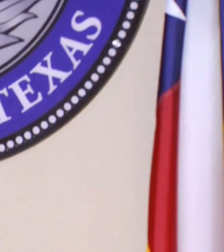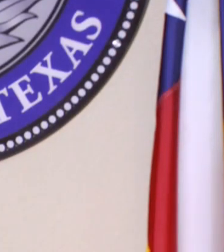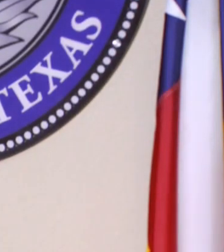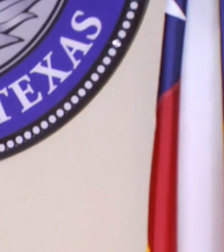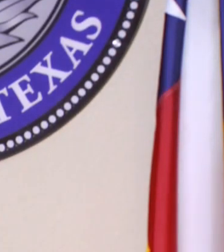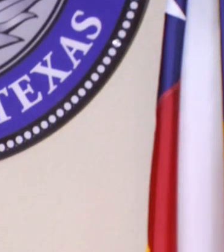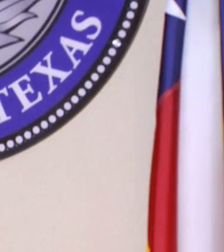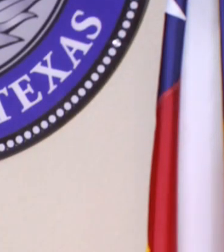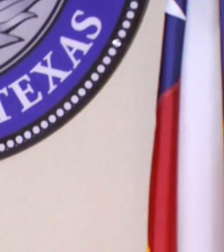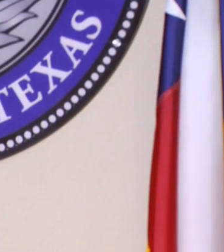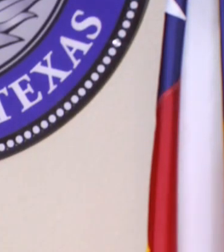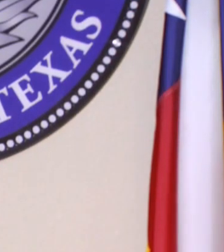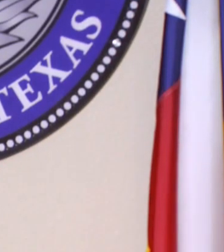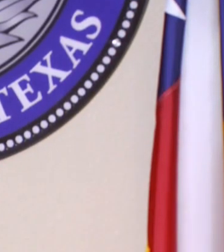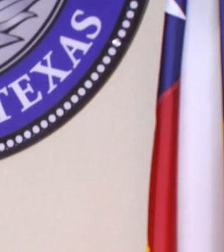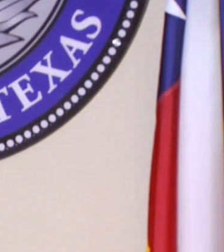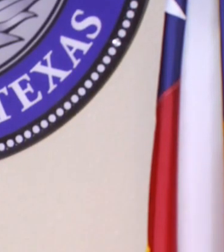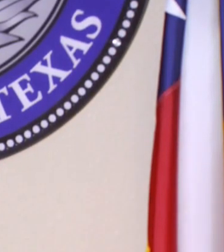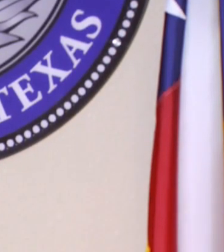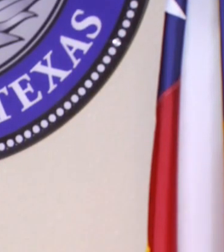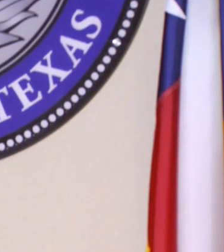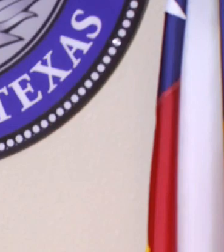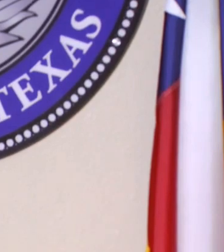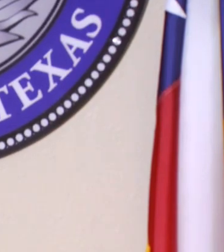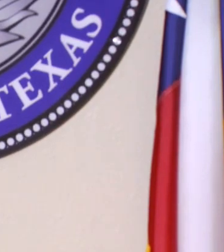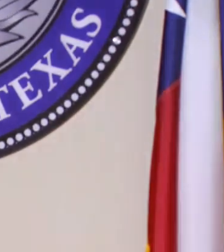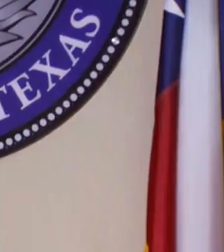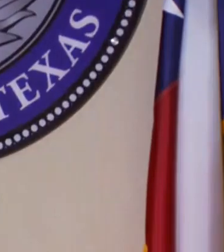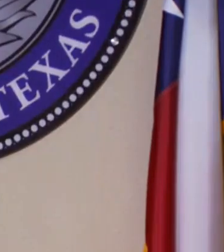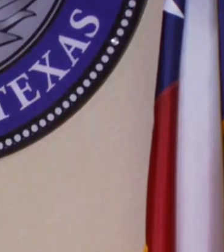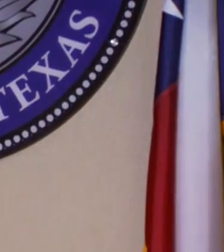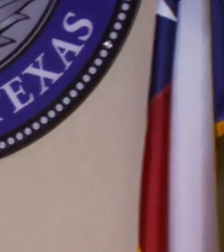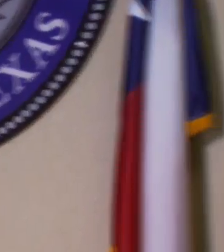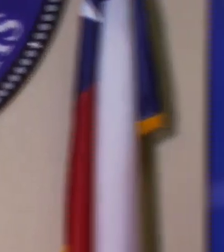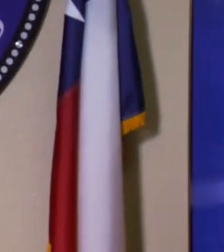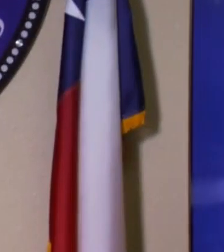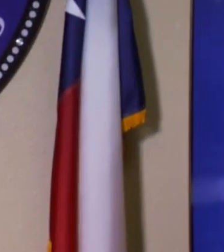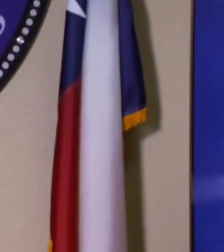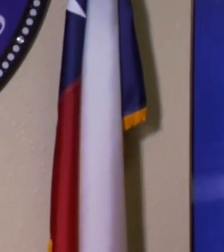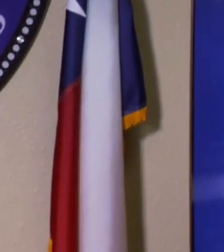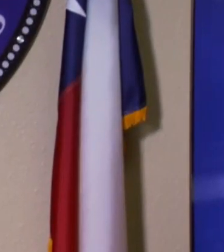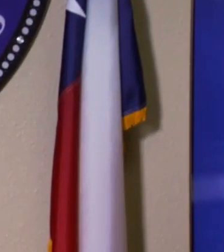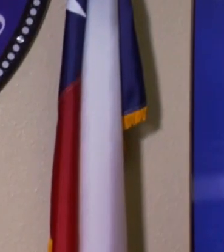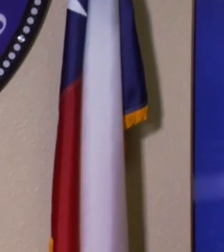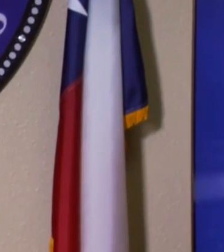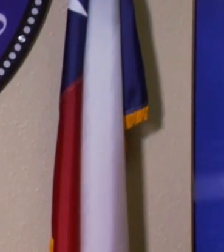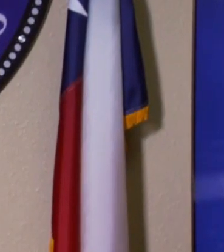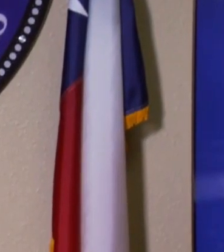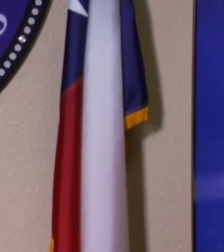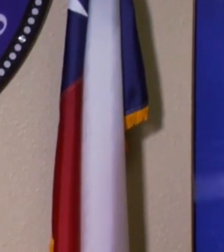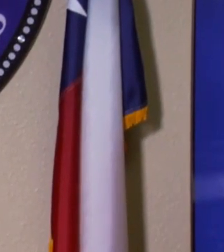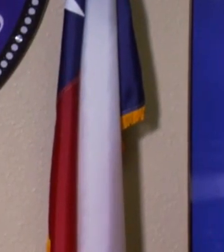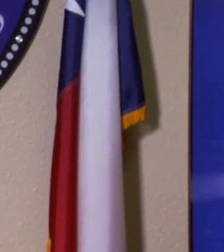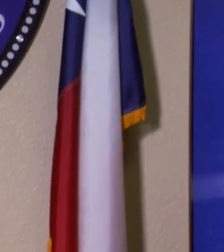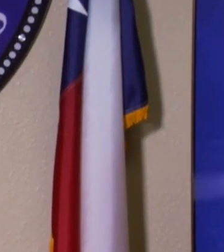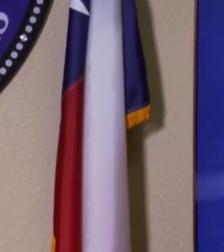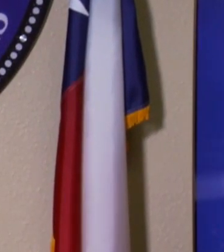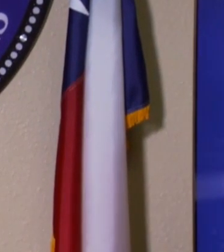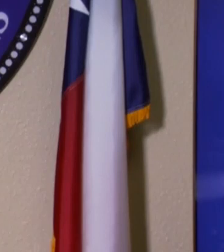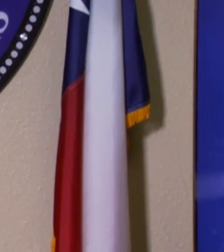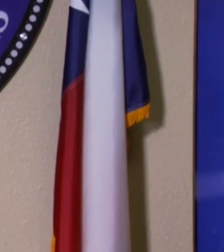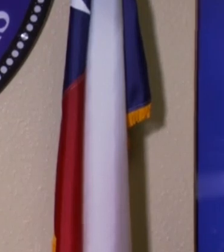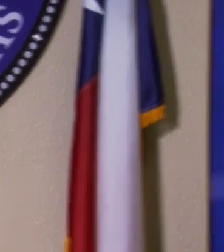First, Speaking of you're that, we should actually- check with Katie, or maybe it's my inbox. Did I need to approve something to get that little